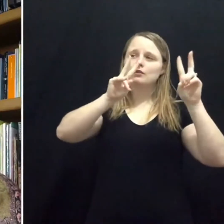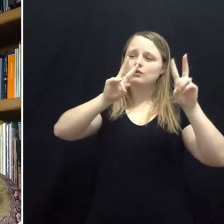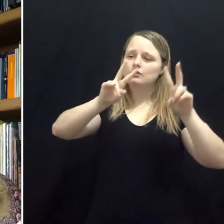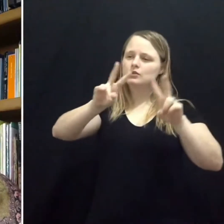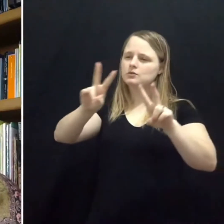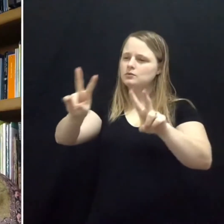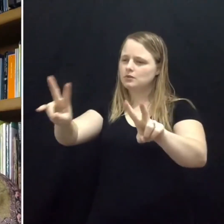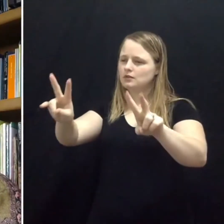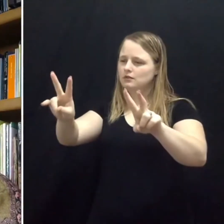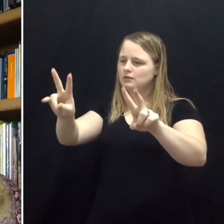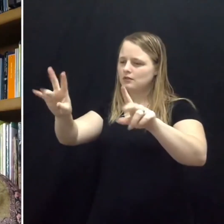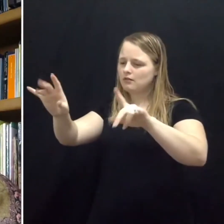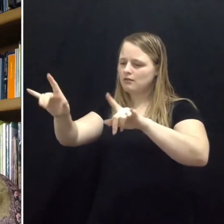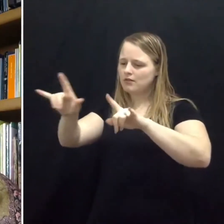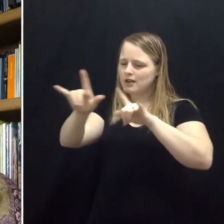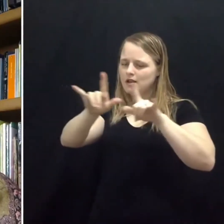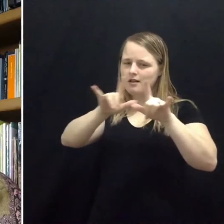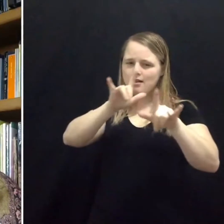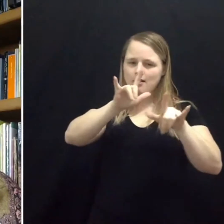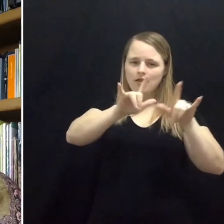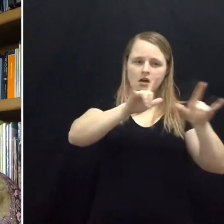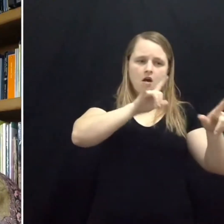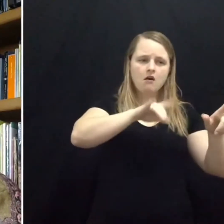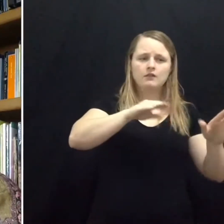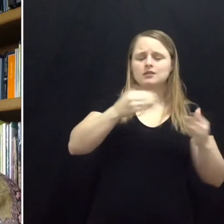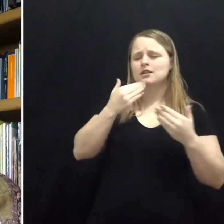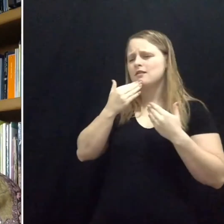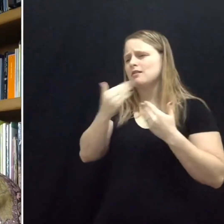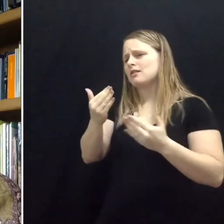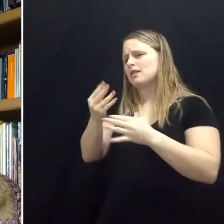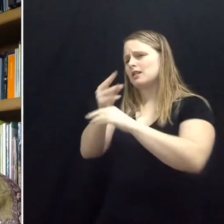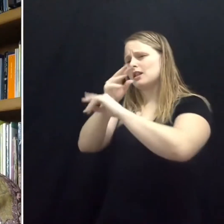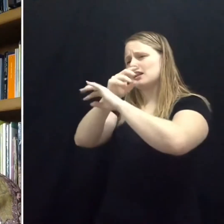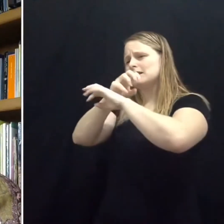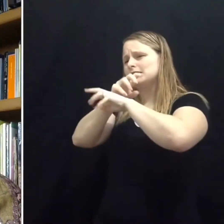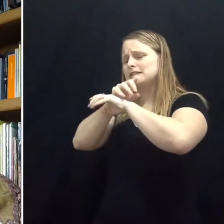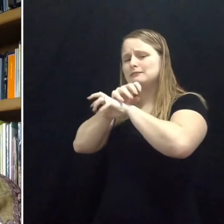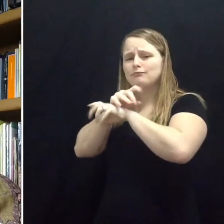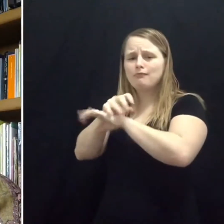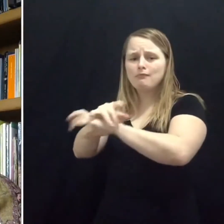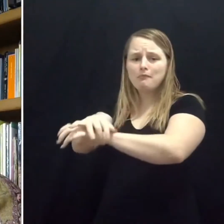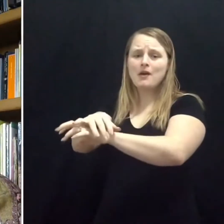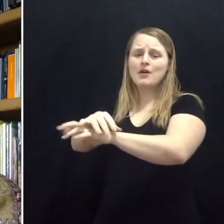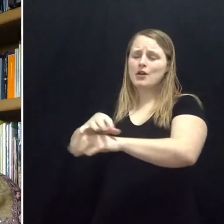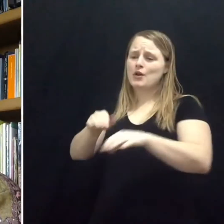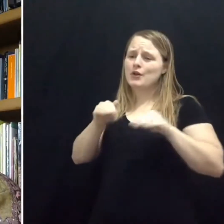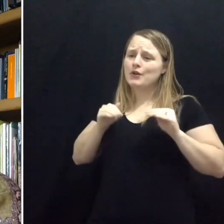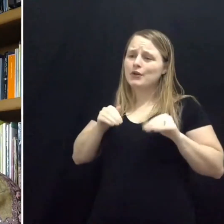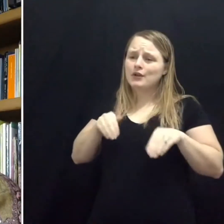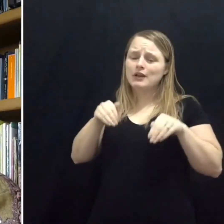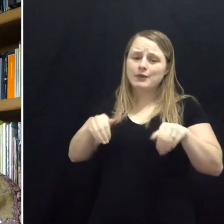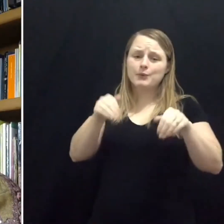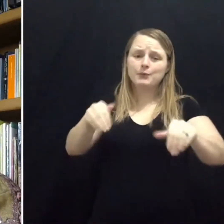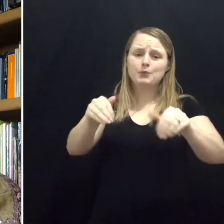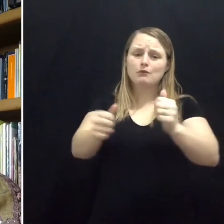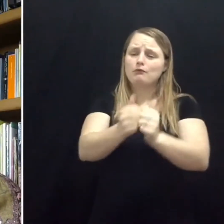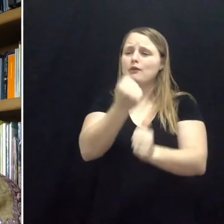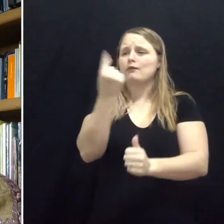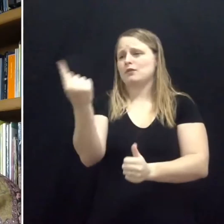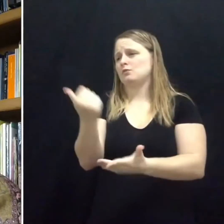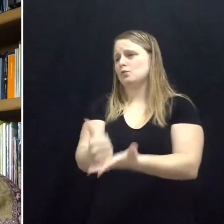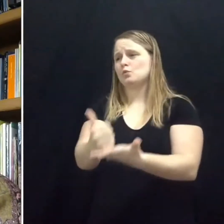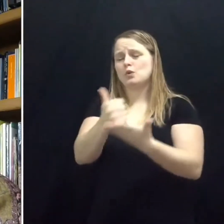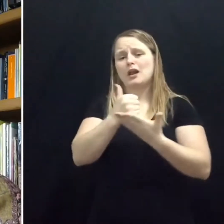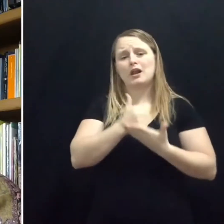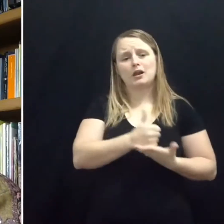eyes filled with love. He thanked the kind spider and the brave kangaroo, and all of the others who'd helped